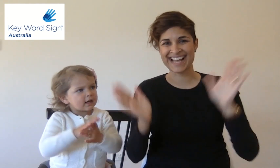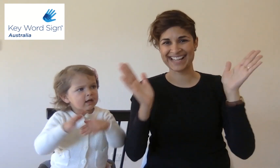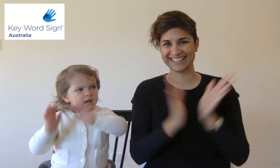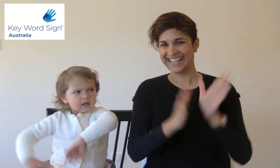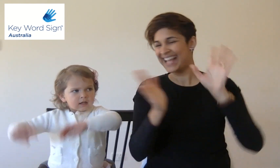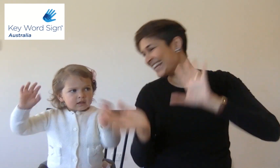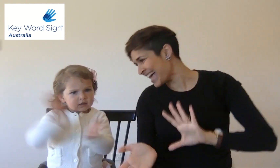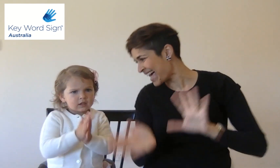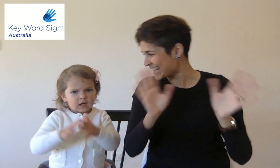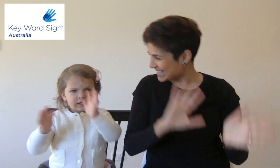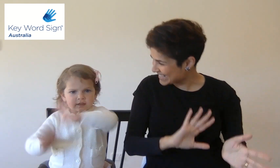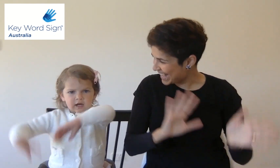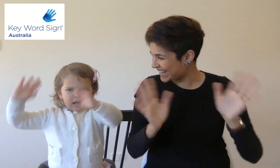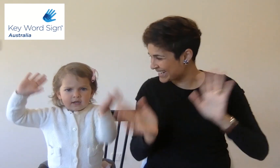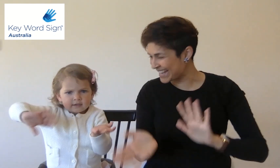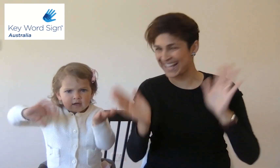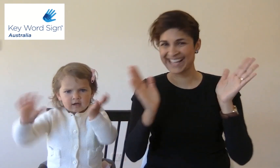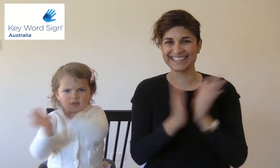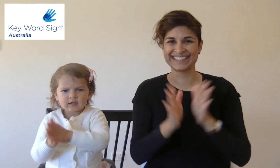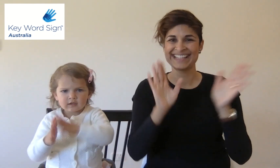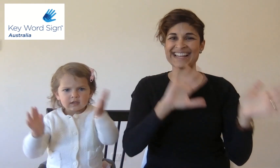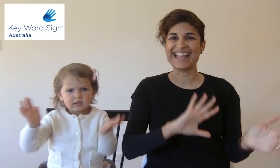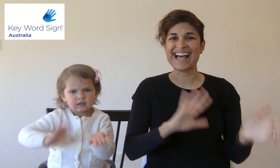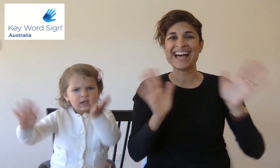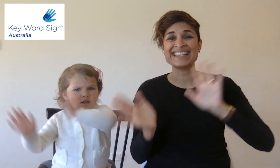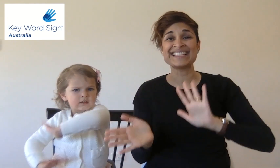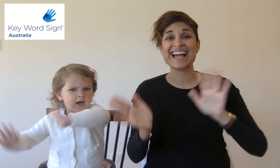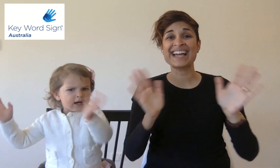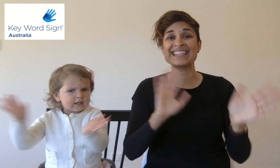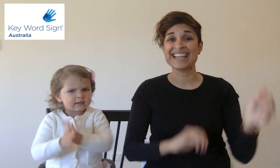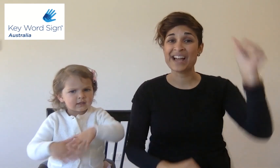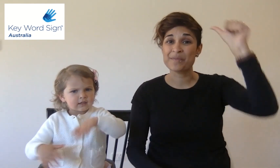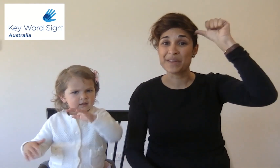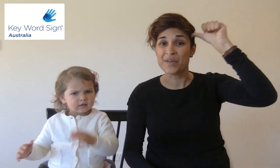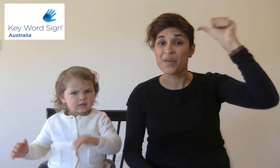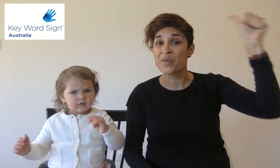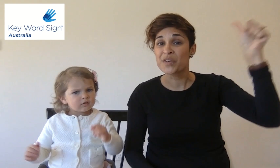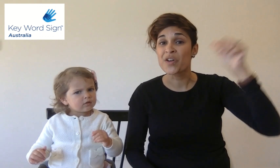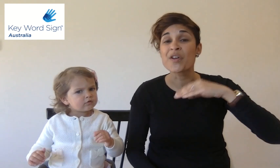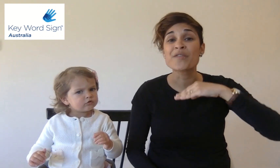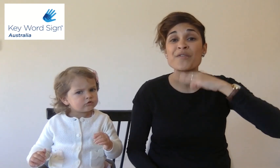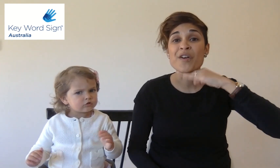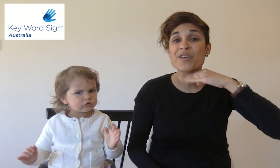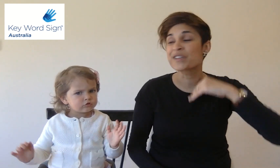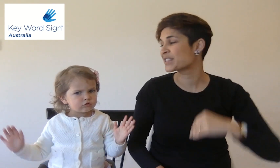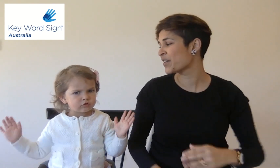la-di-da-di-da, la-di-da-di-da, la-di-da-di-da. We all know frogs go